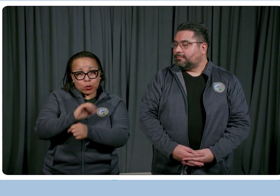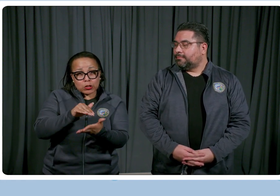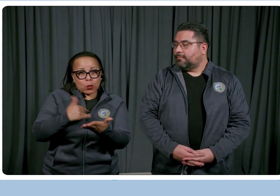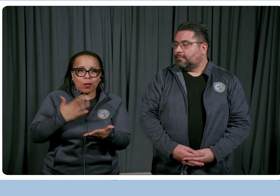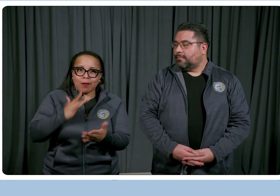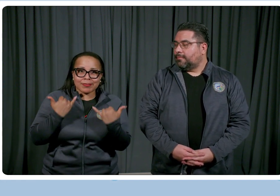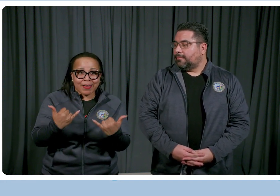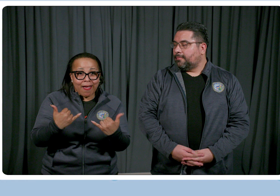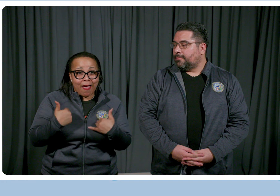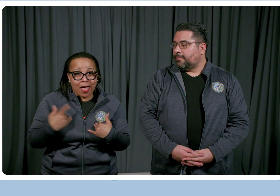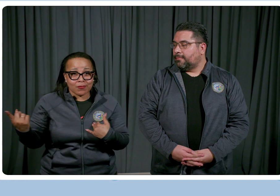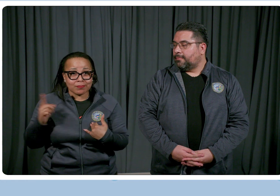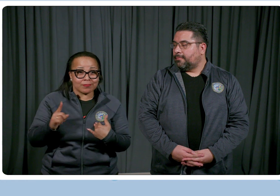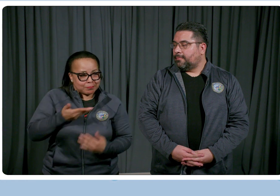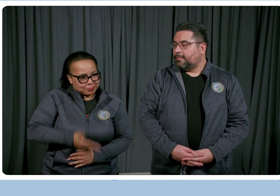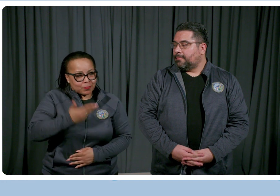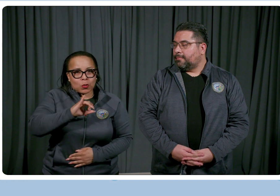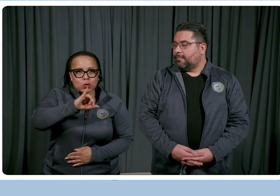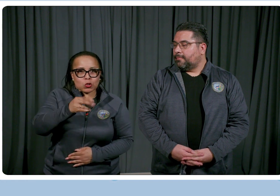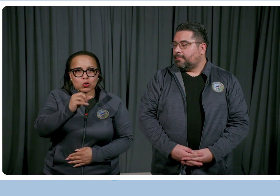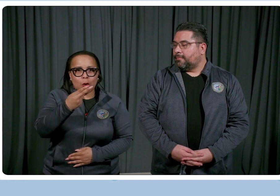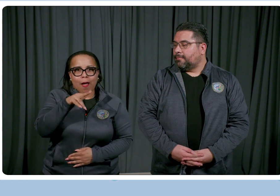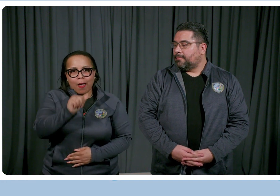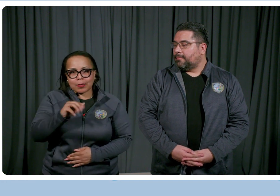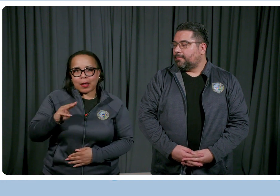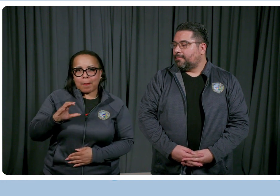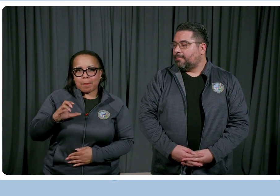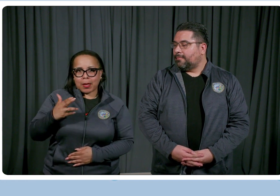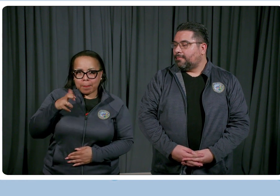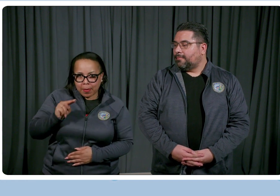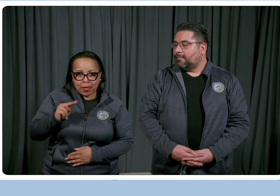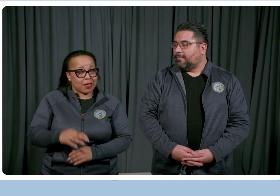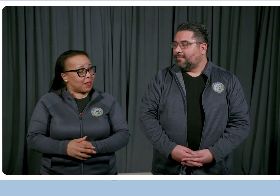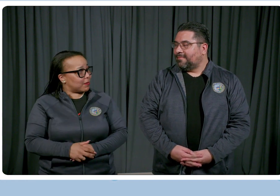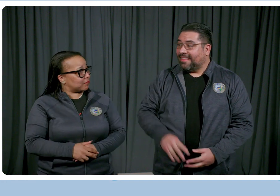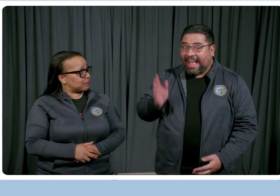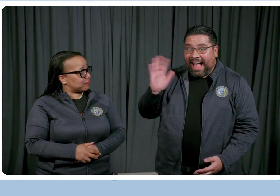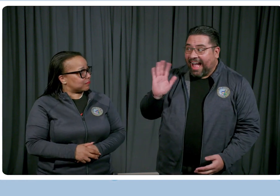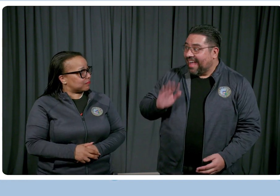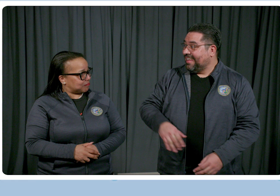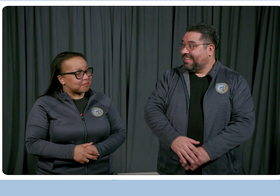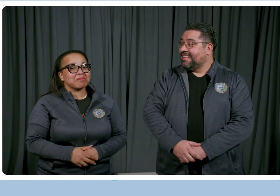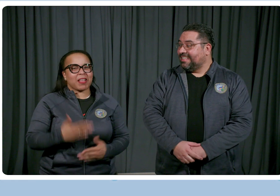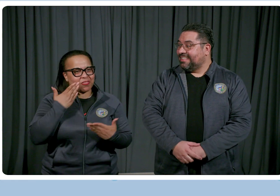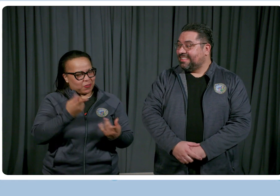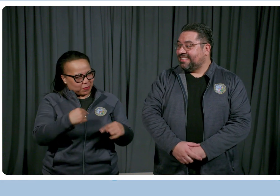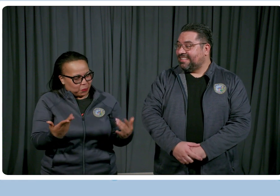Career Center. We're lucky today to have with us Johanna McMahon. Hi. Hi, Johanna. Hello. Thanks for being with us. No